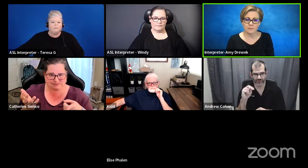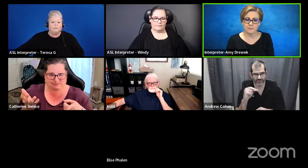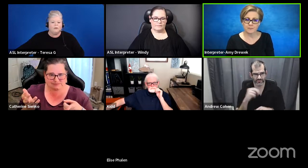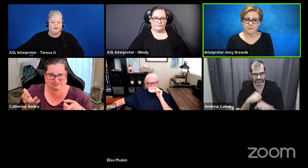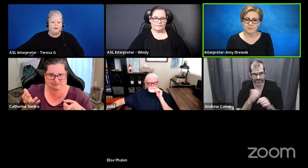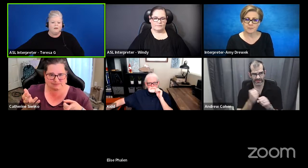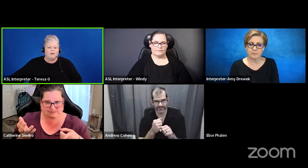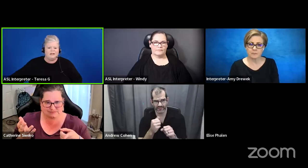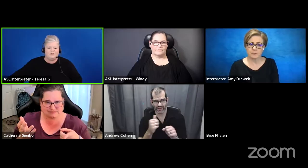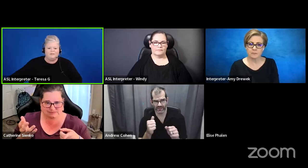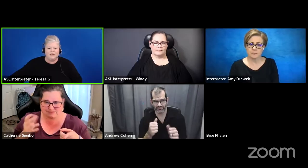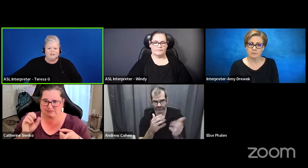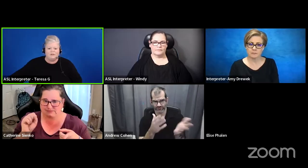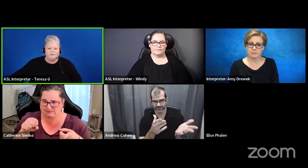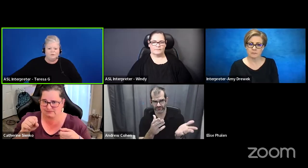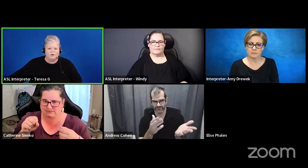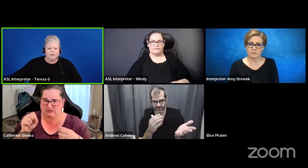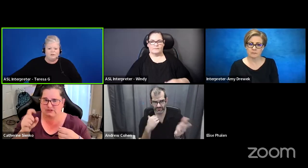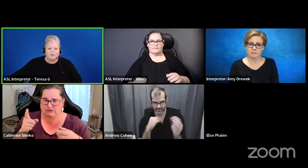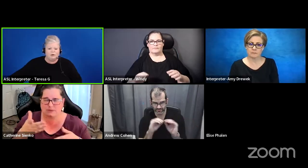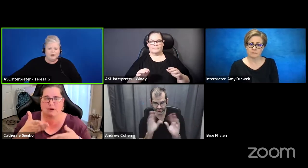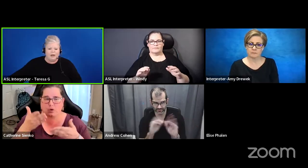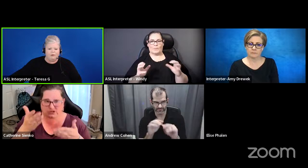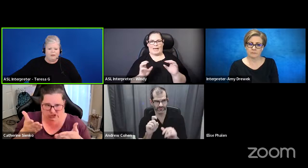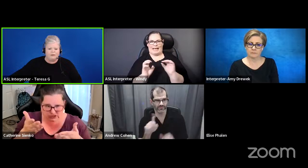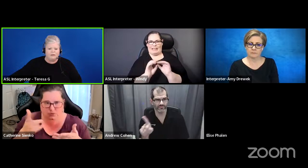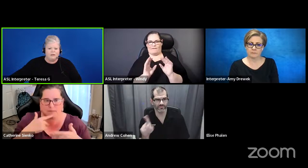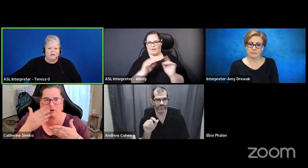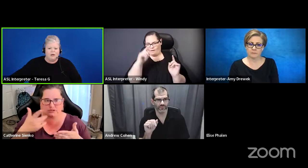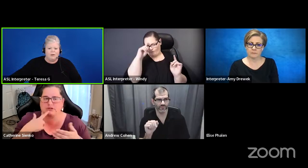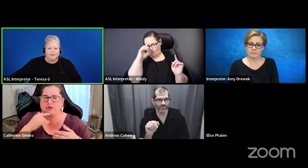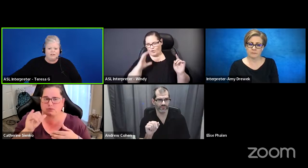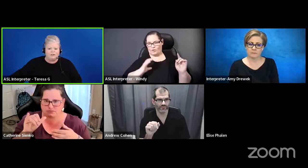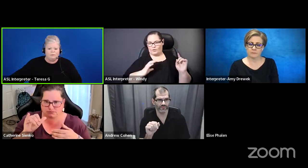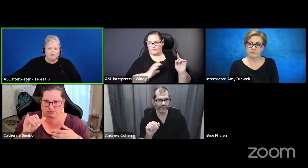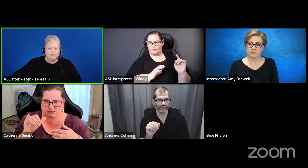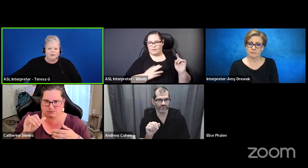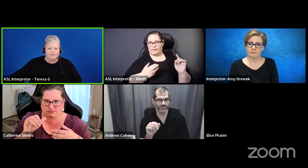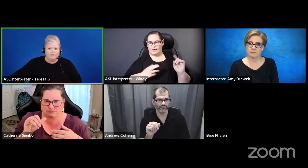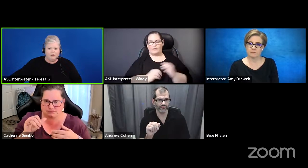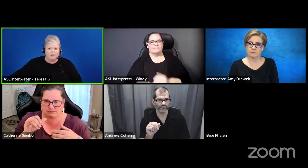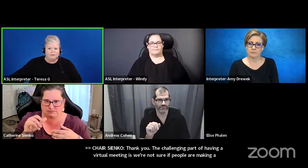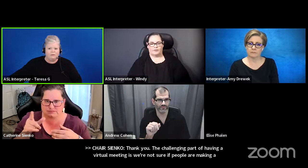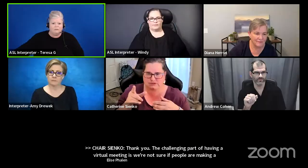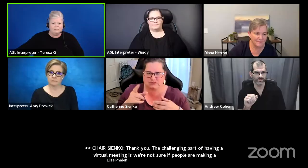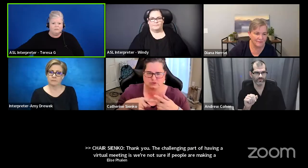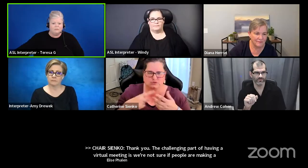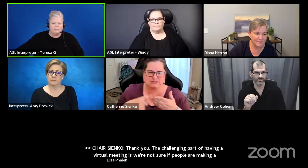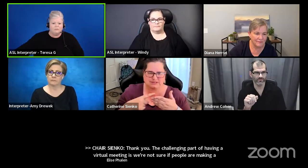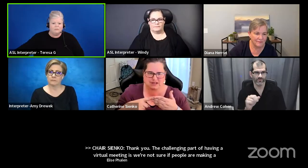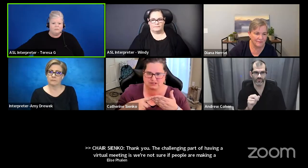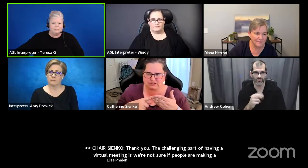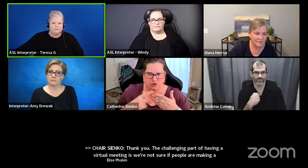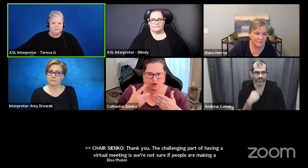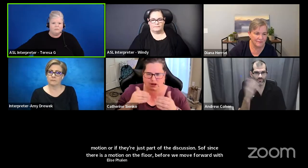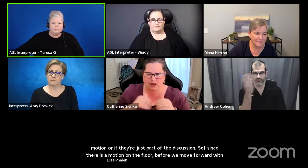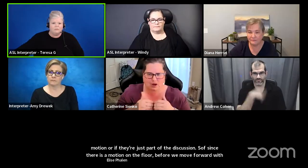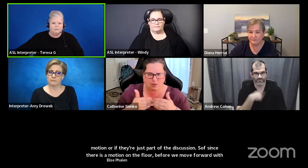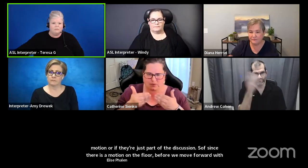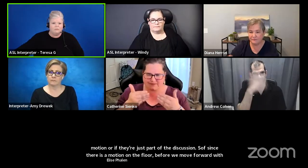need to clarify that. A clarification for Commissioner Herron. I do want to clarify.